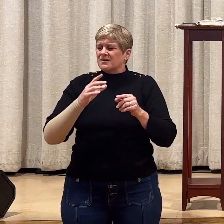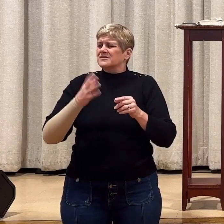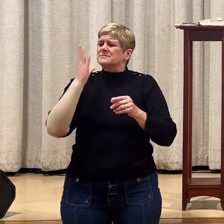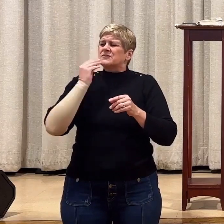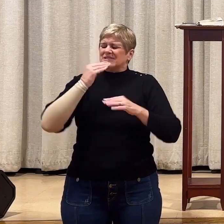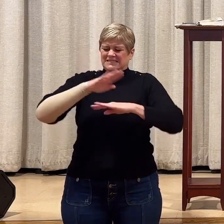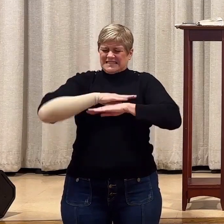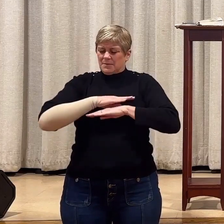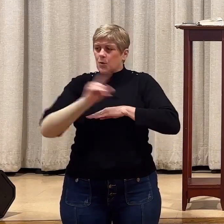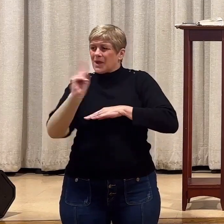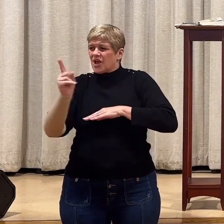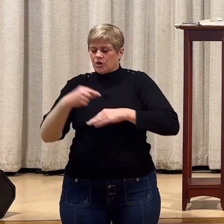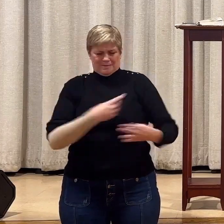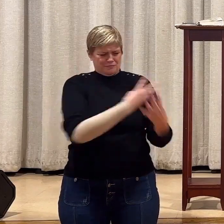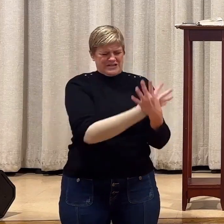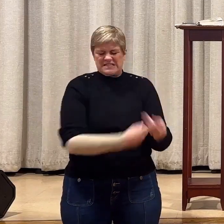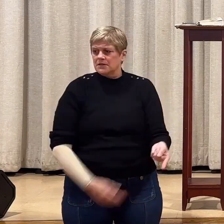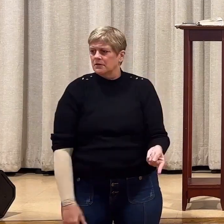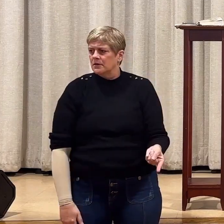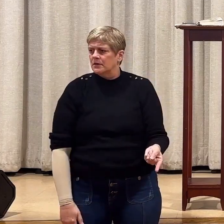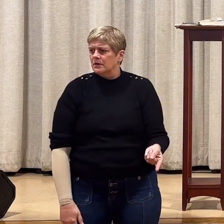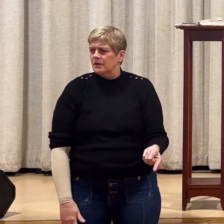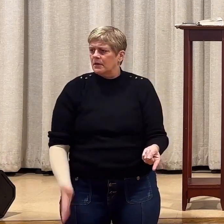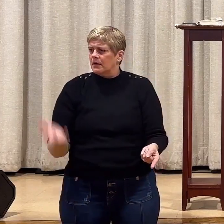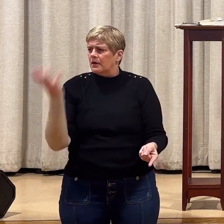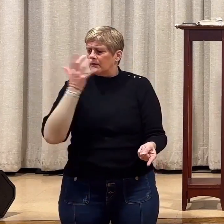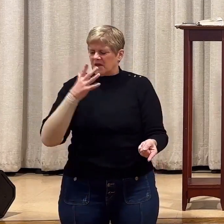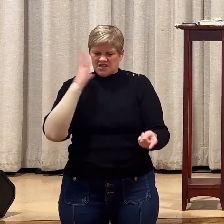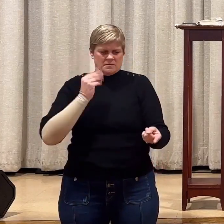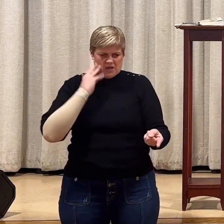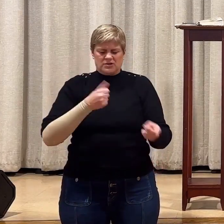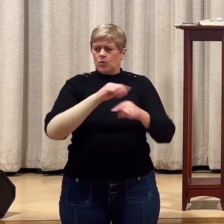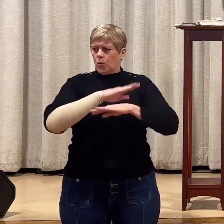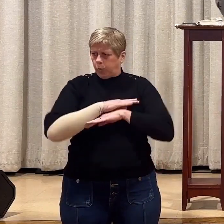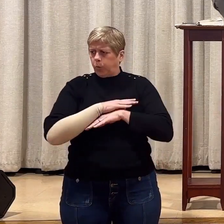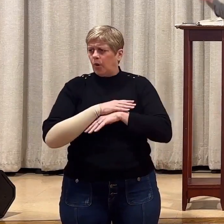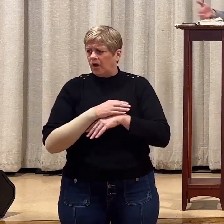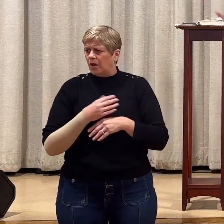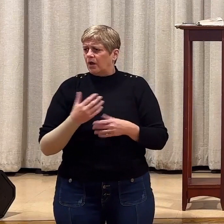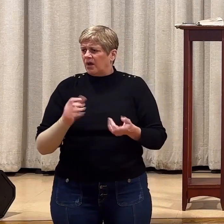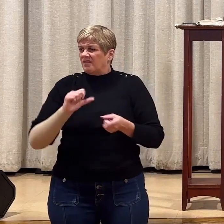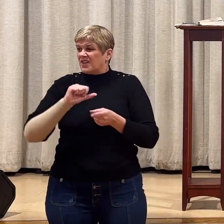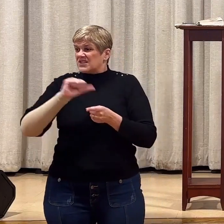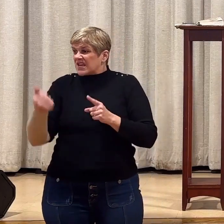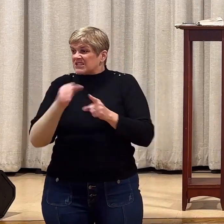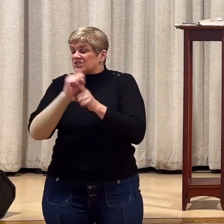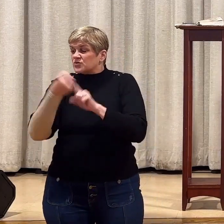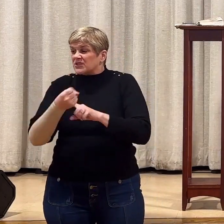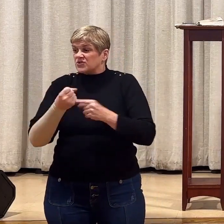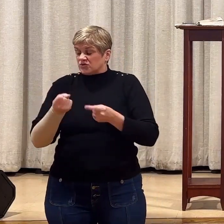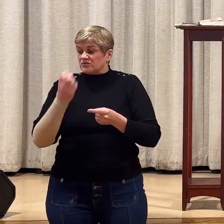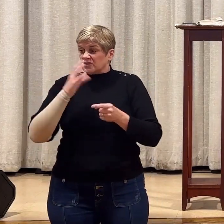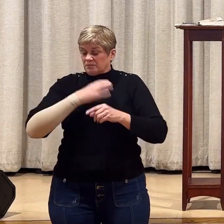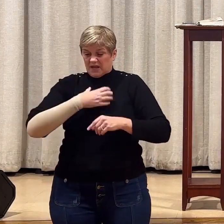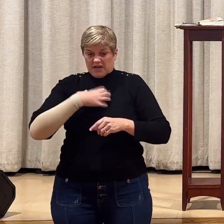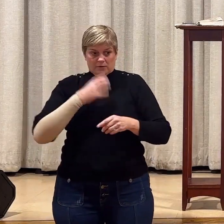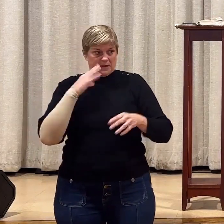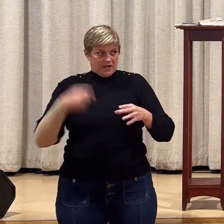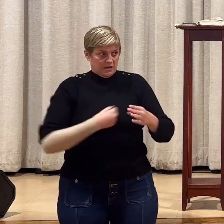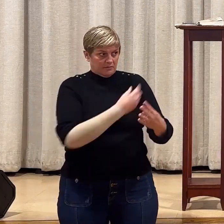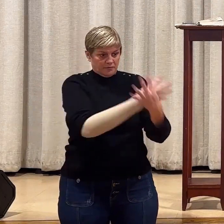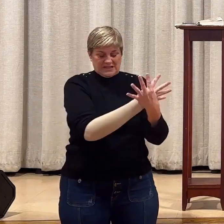prison. Think about that. Man, I don't know about you, but if there's any situation to complain in, it would be being in